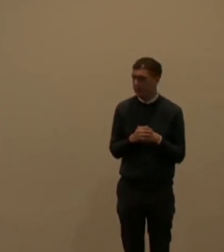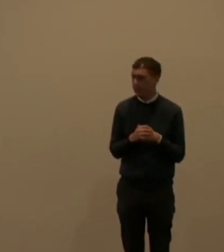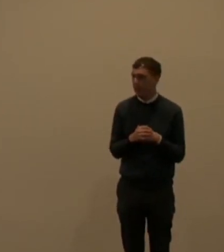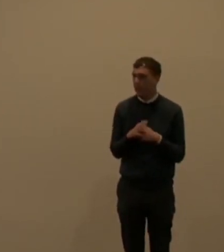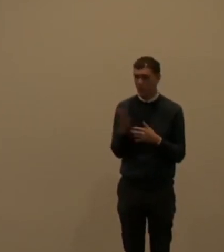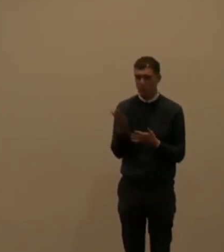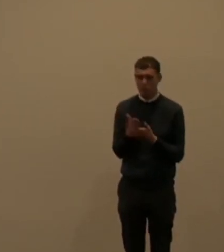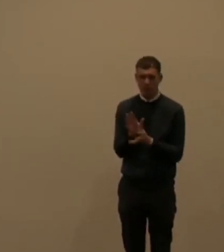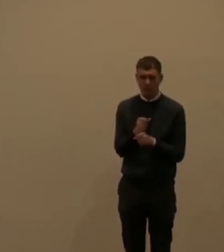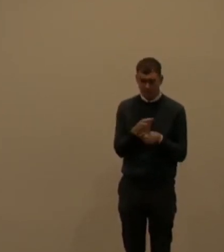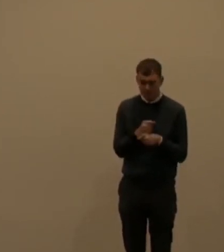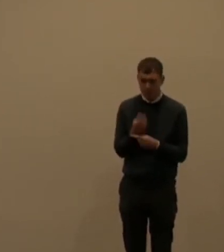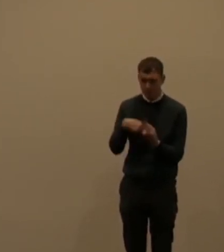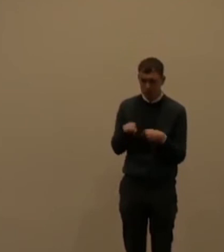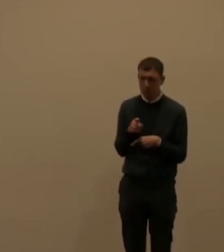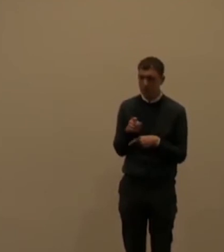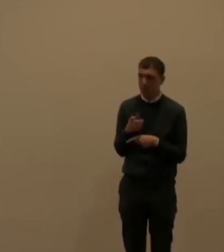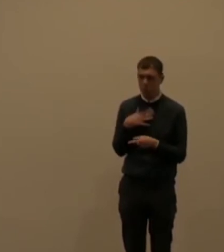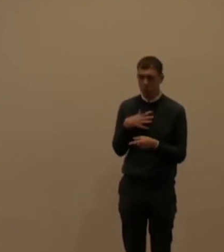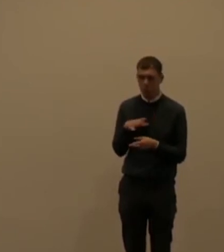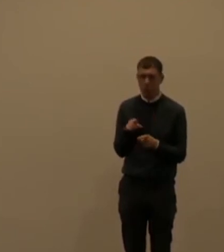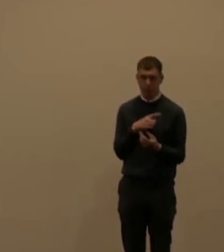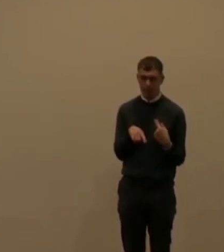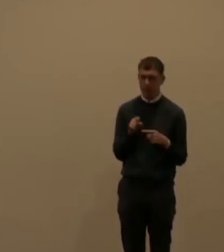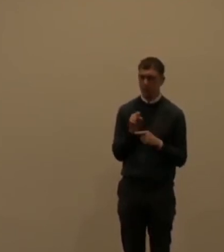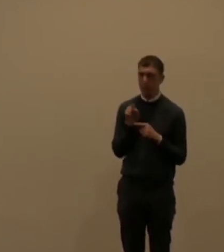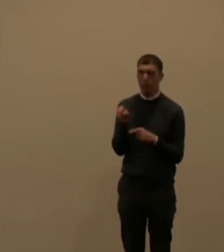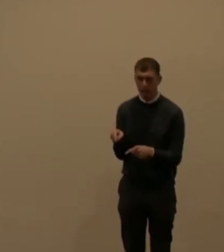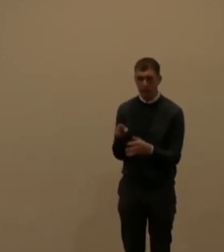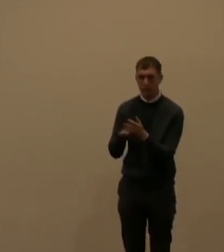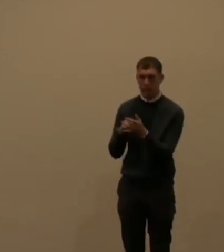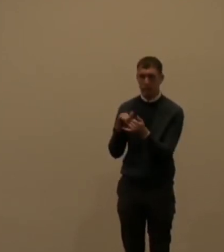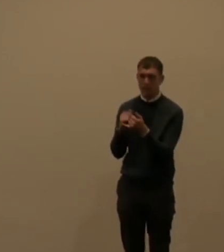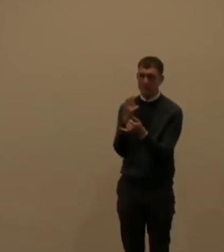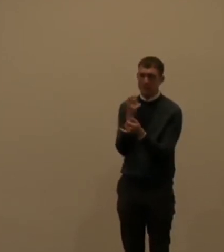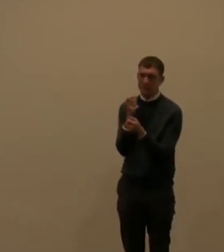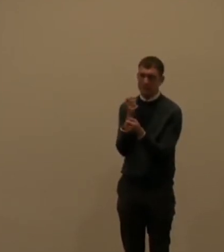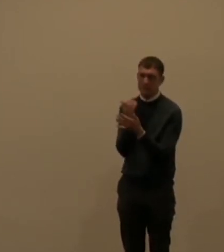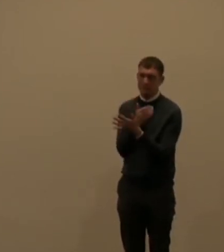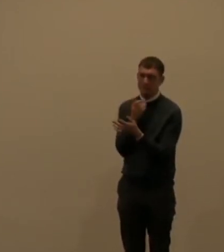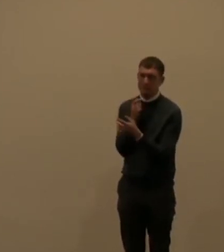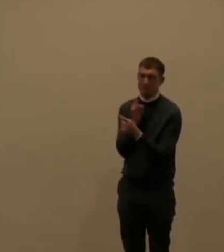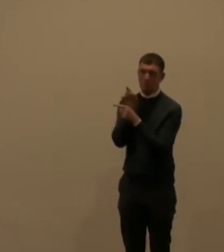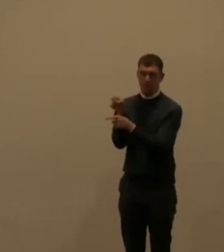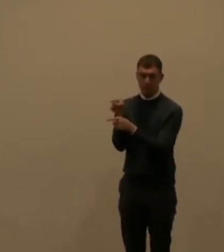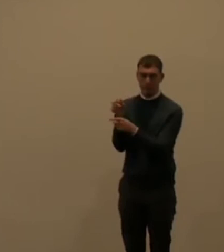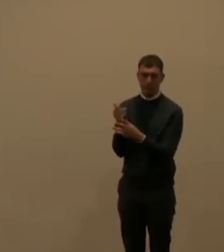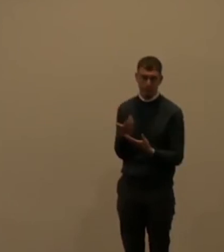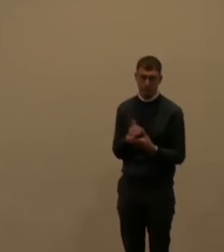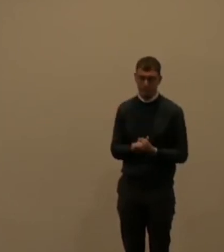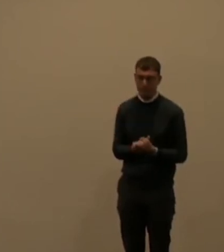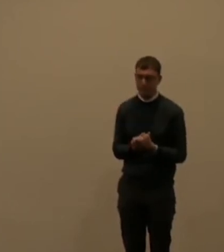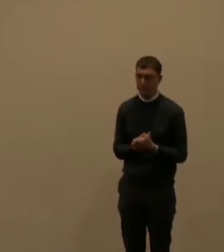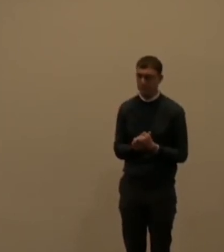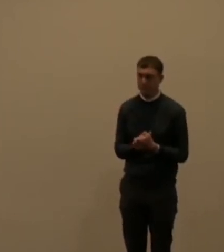was frustrated, and when frustrated, you want to blame someone. So Microsoft was always a safe option to blame.